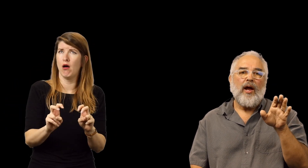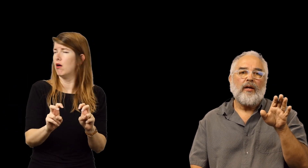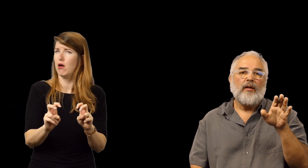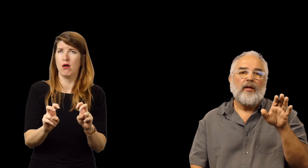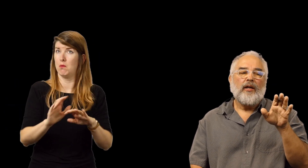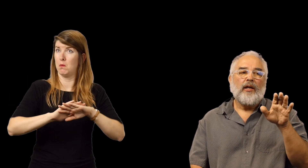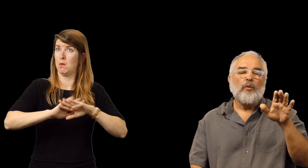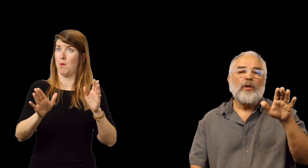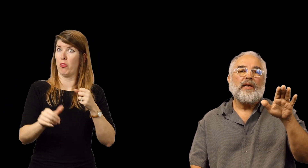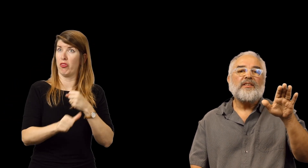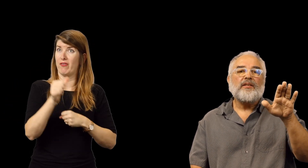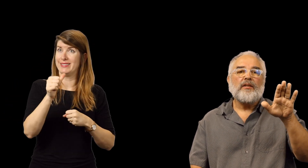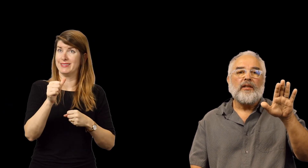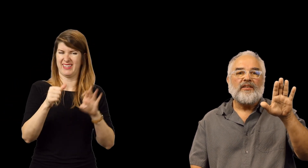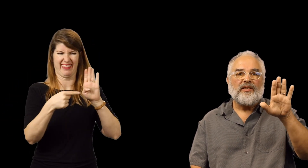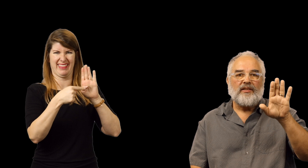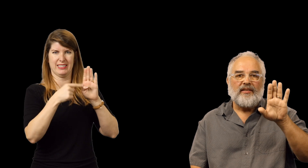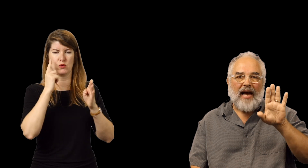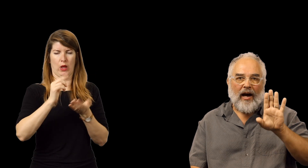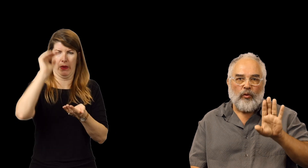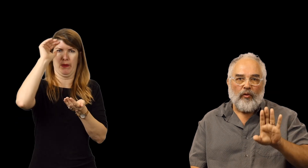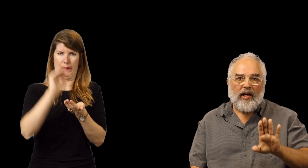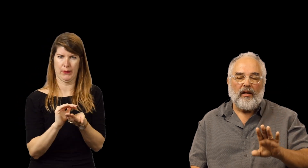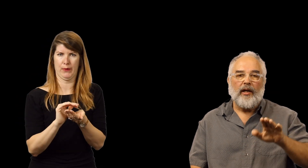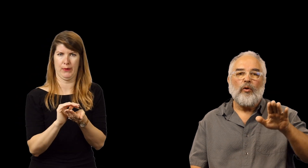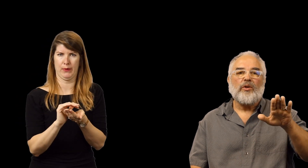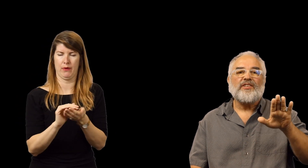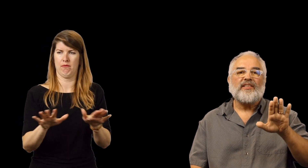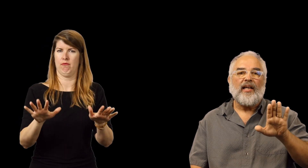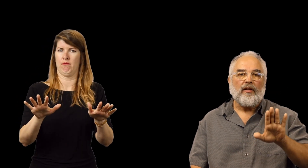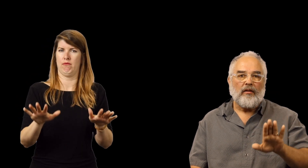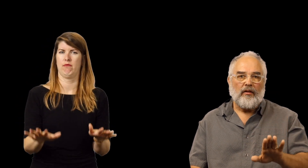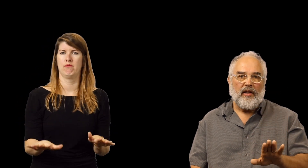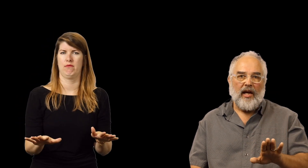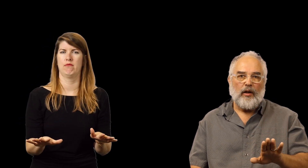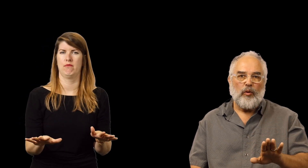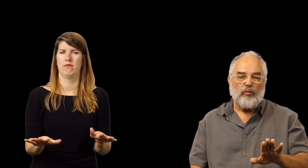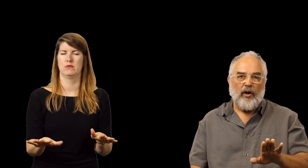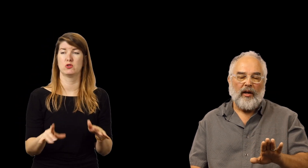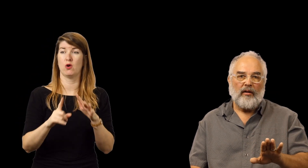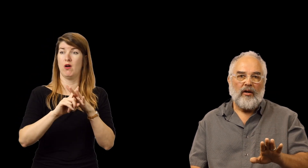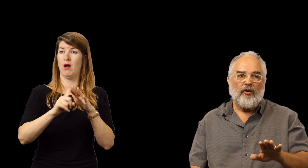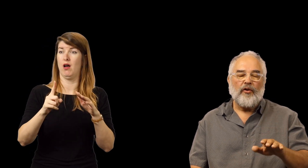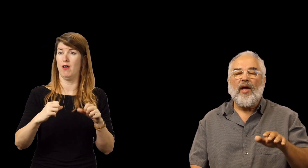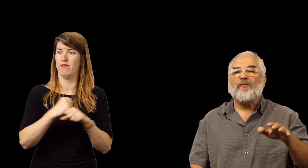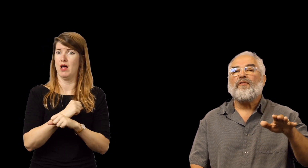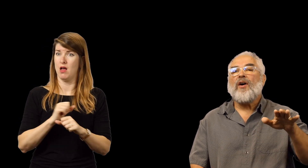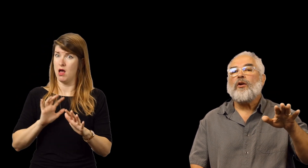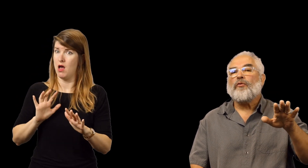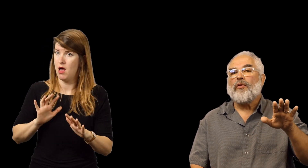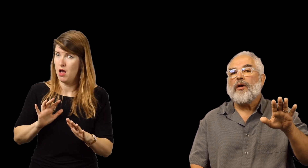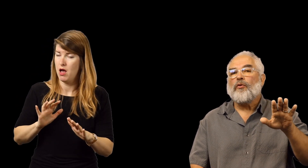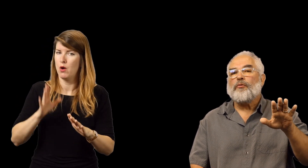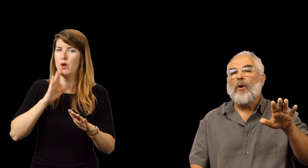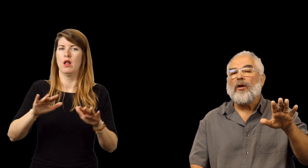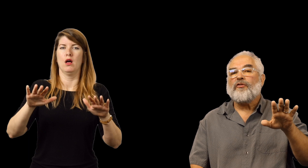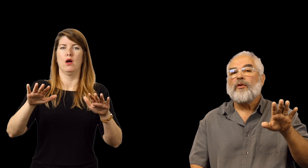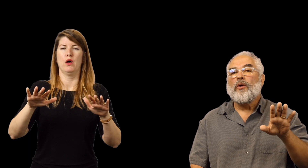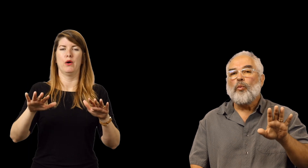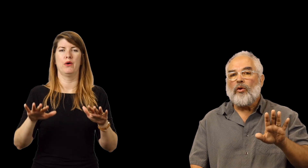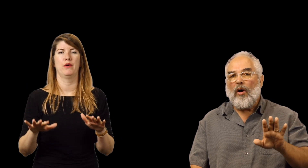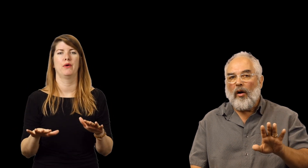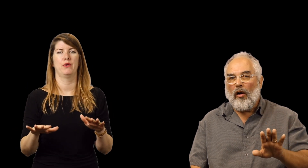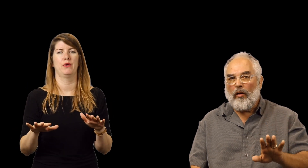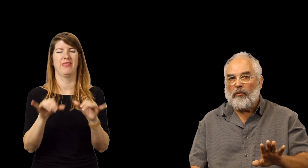no threat, it will instantly down-regulate or settle the animal brain. So that fight or flight